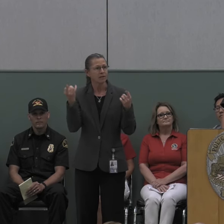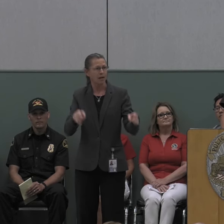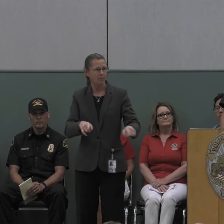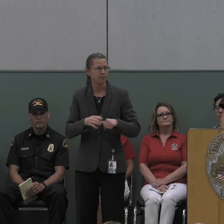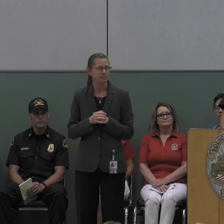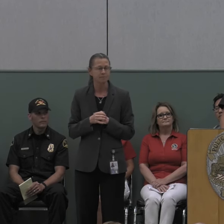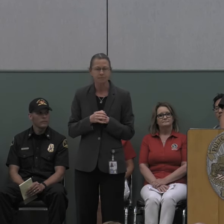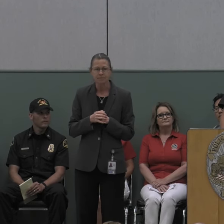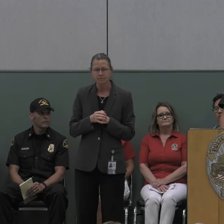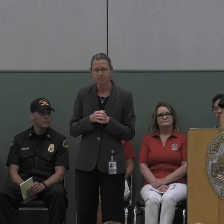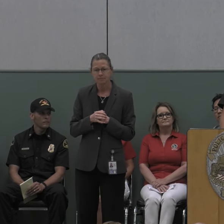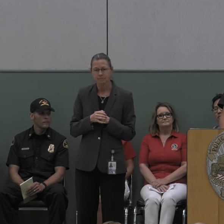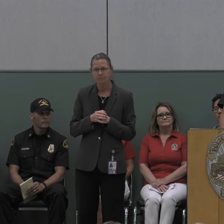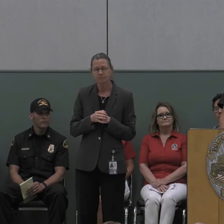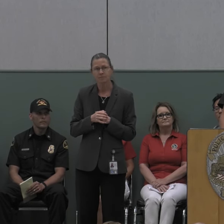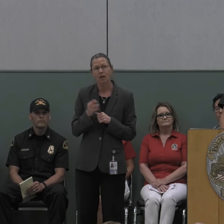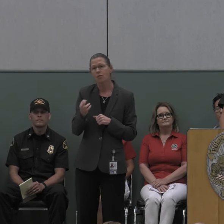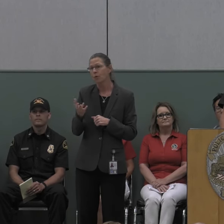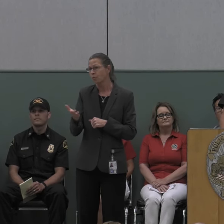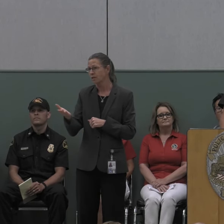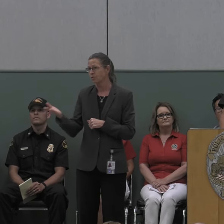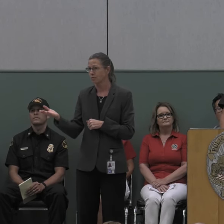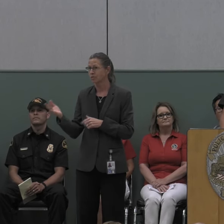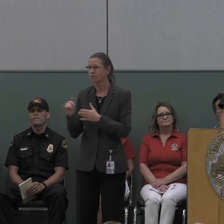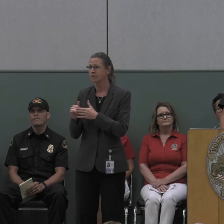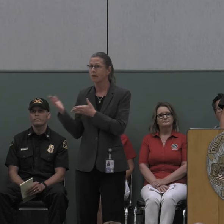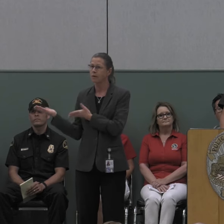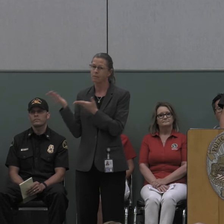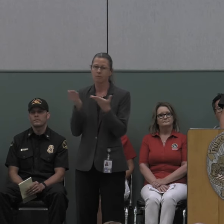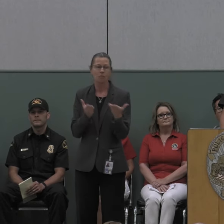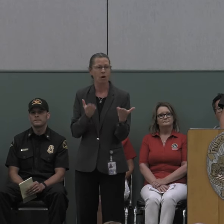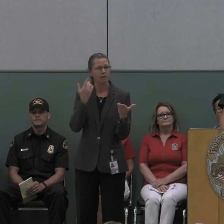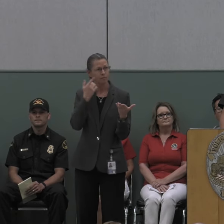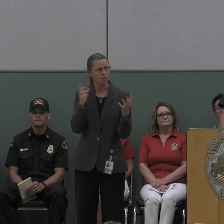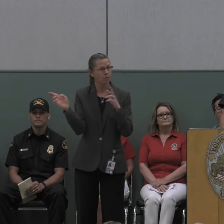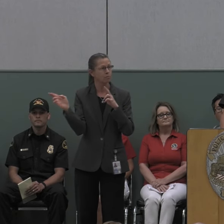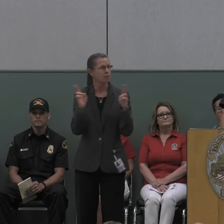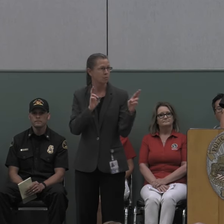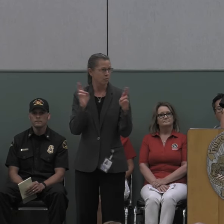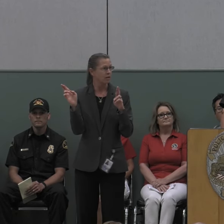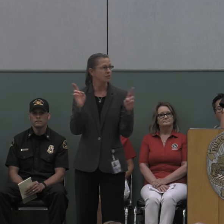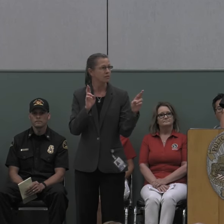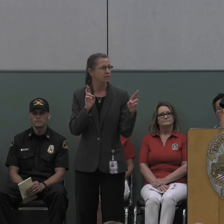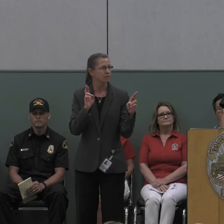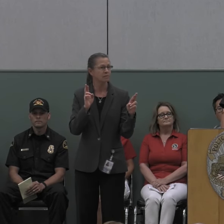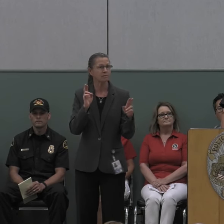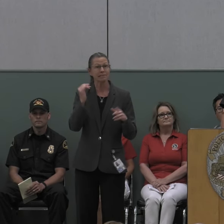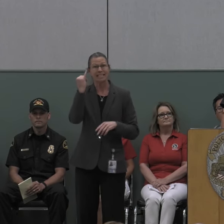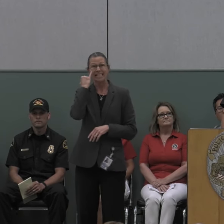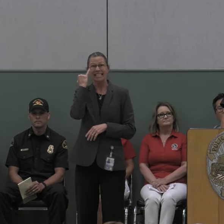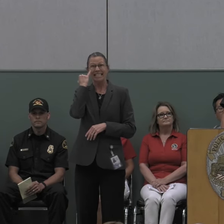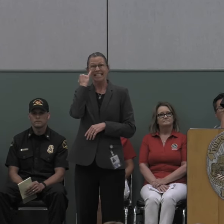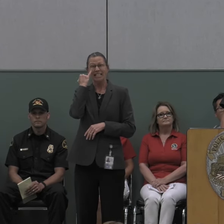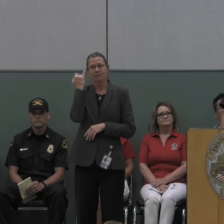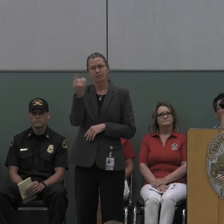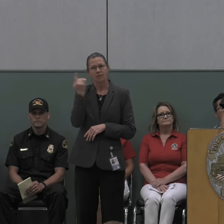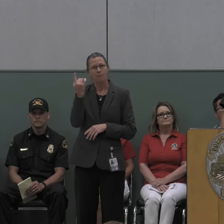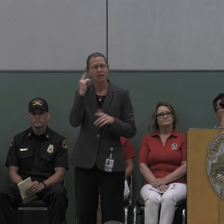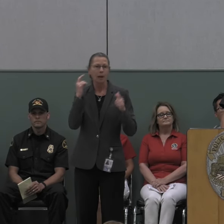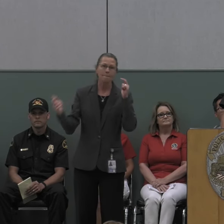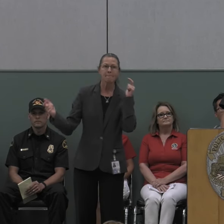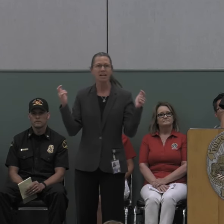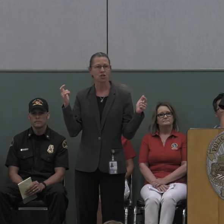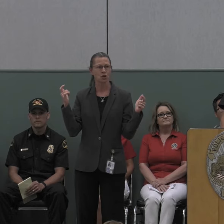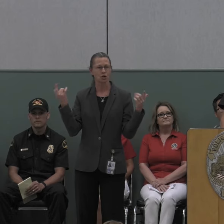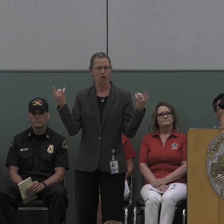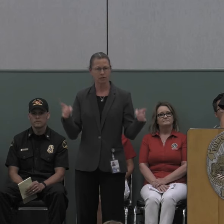brought in here for the preparation of something bigger was to come was